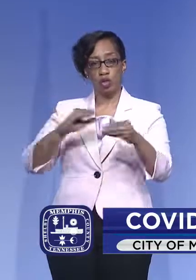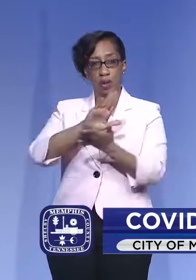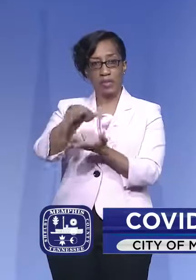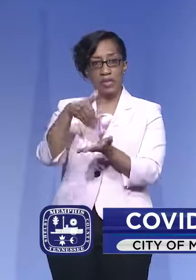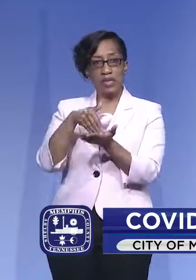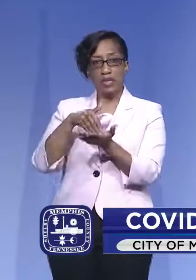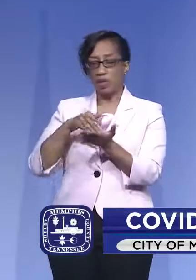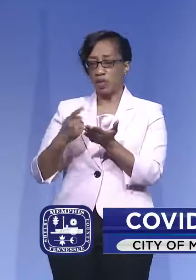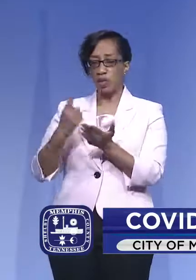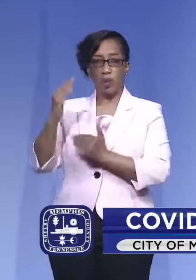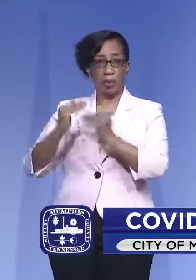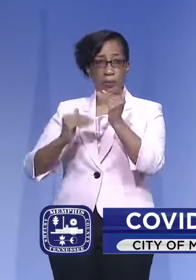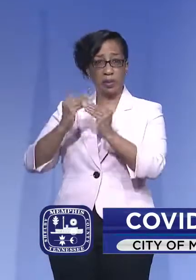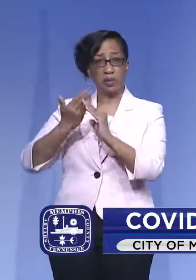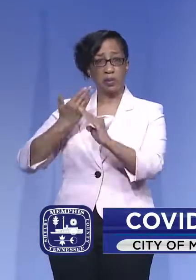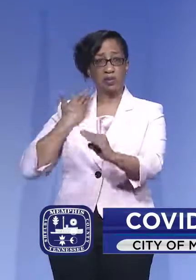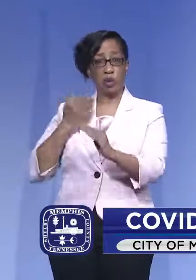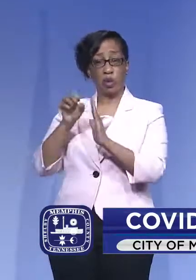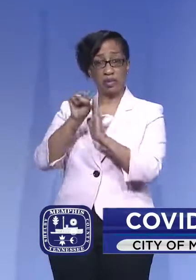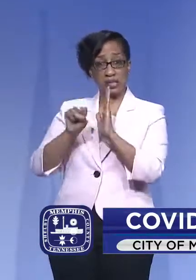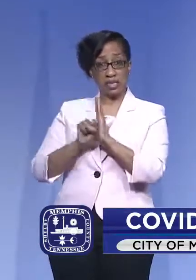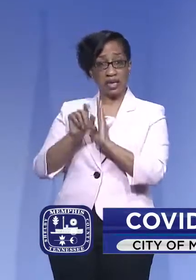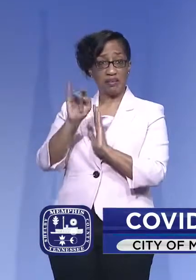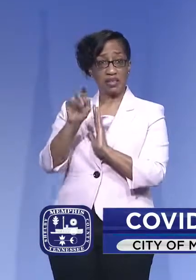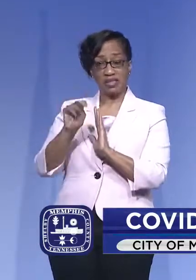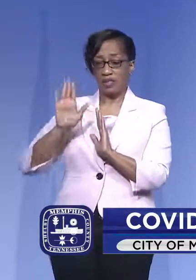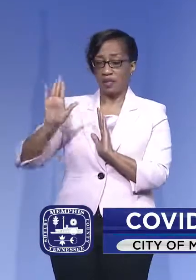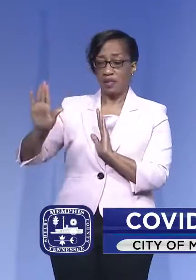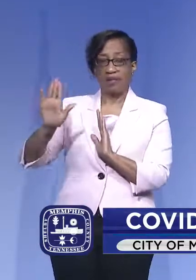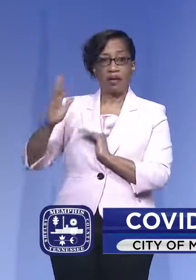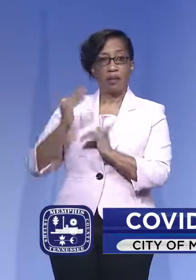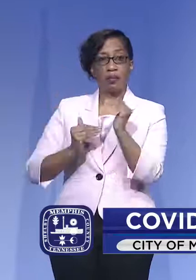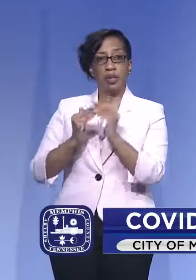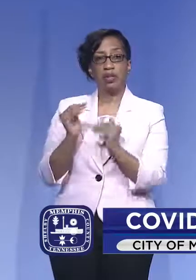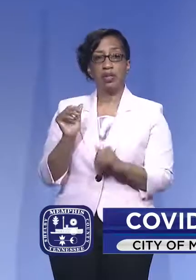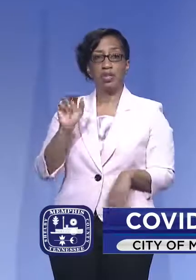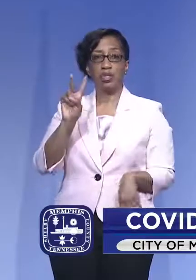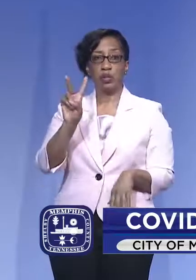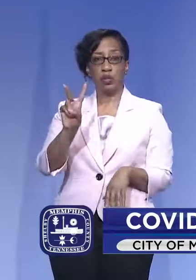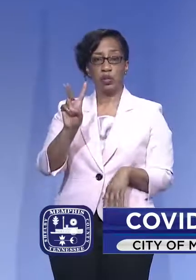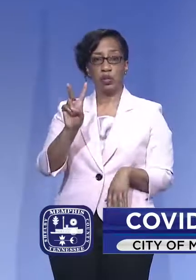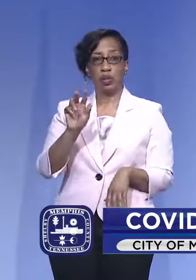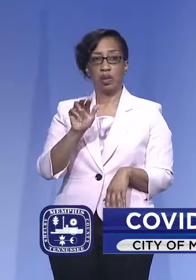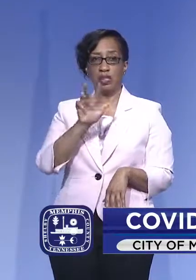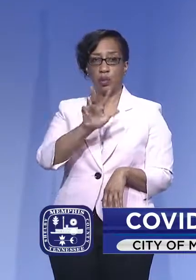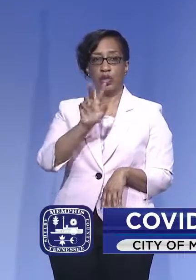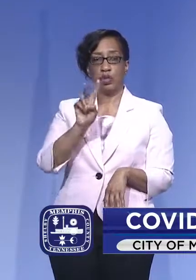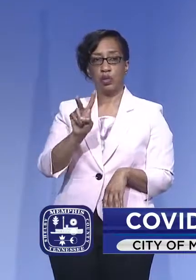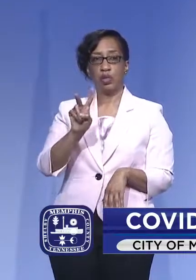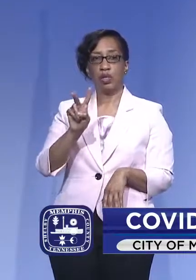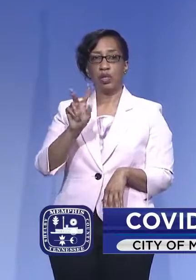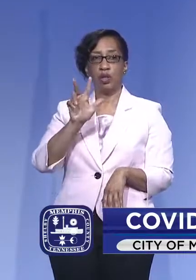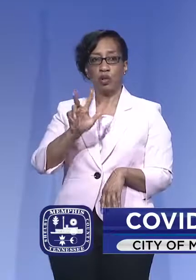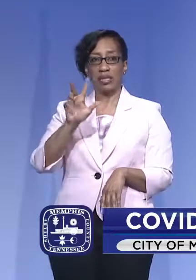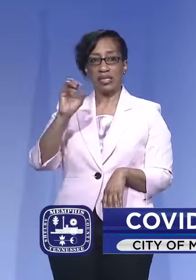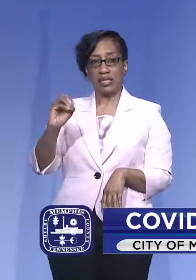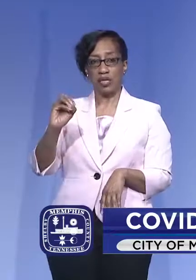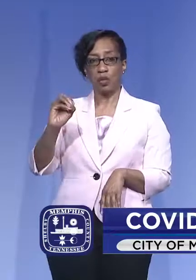building there that was once occupied by the state of Tennessee. The address is 3230 Jackson